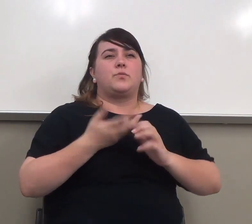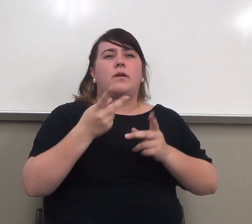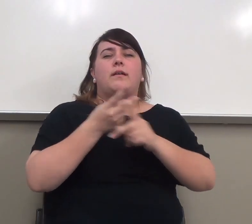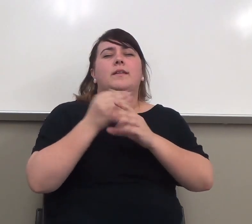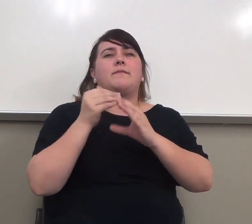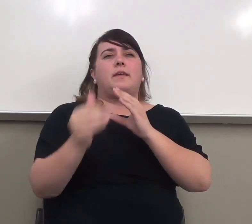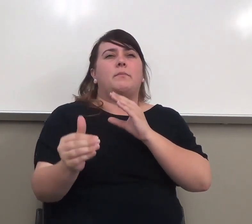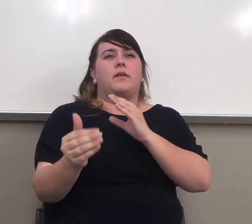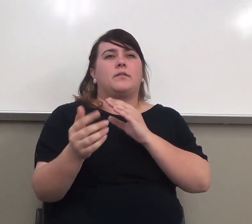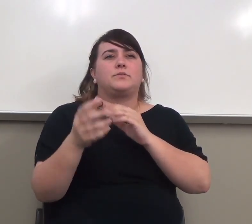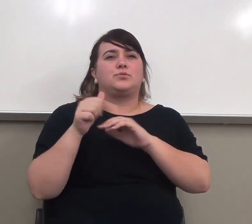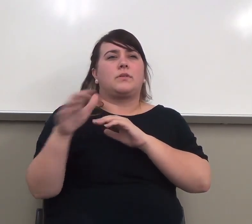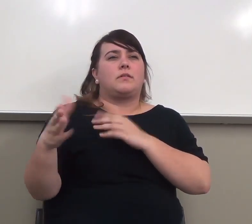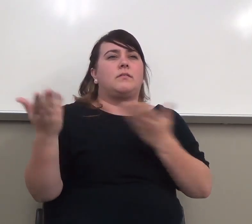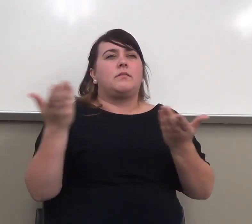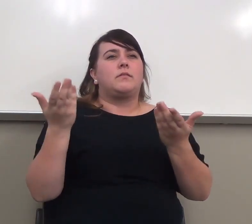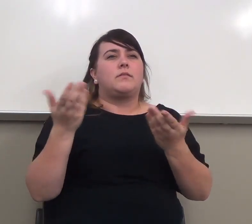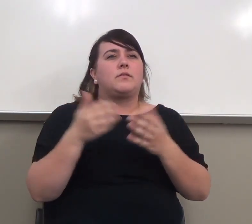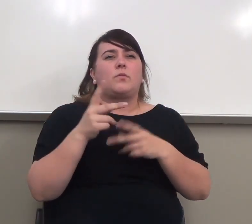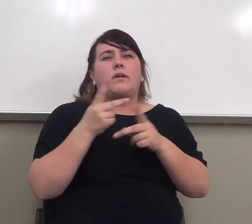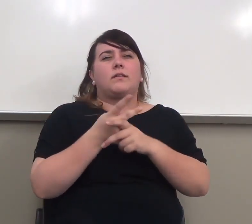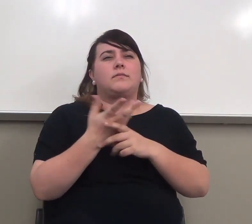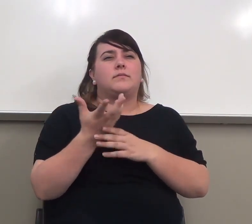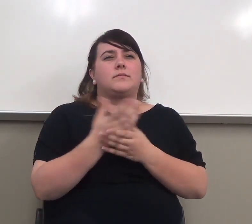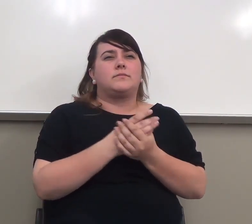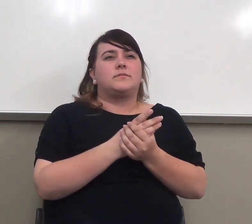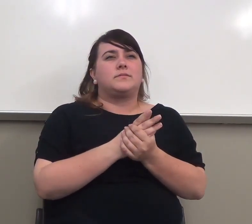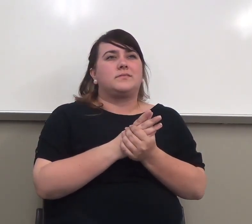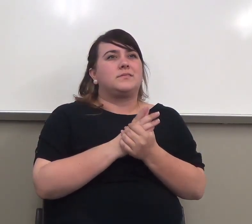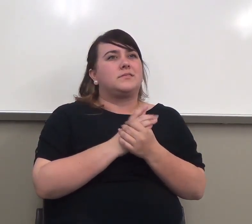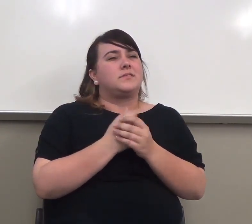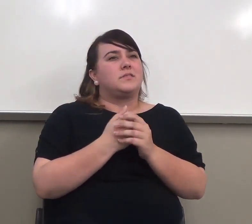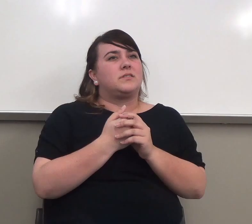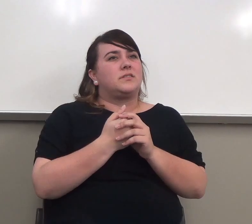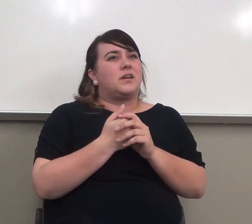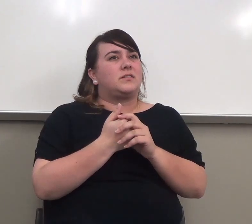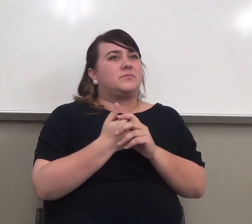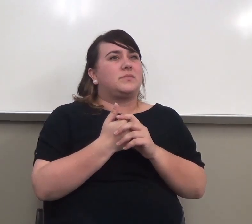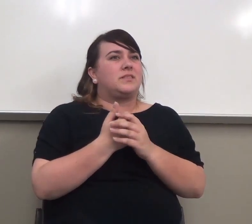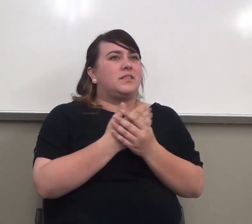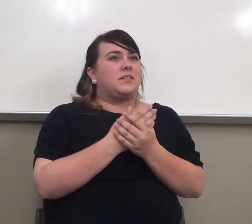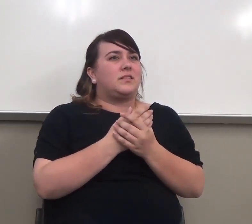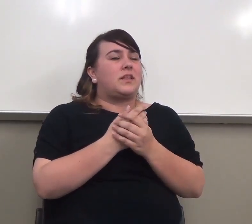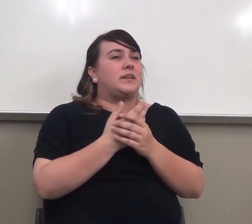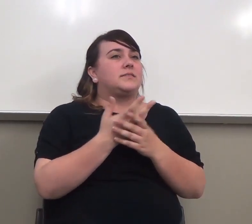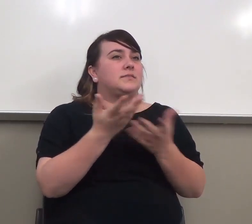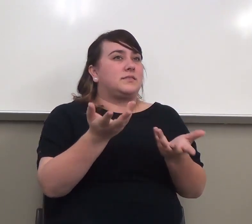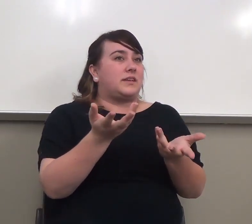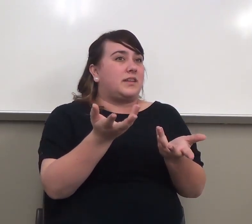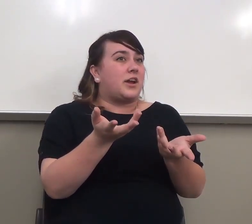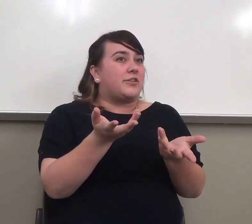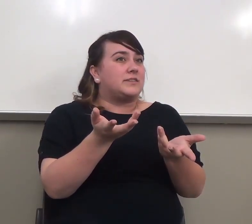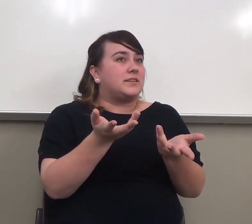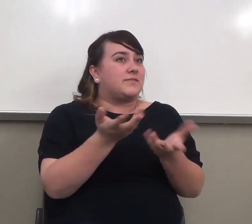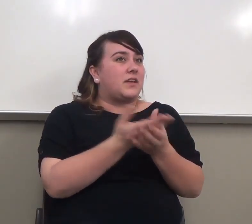know you wrote that check. So you're going to write back to them. What are you gonna say?